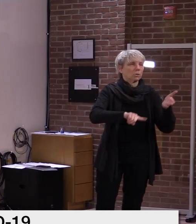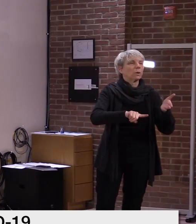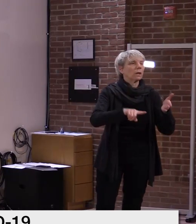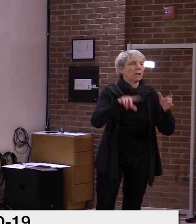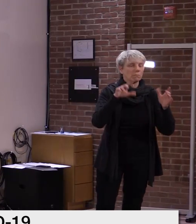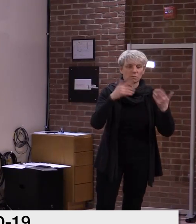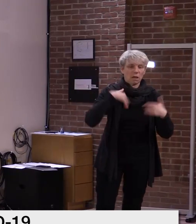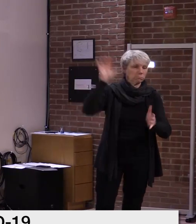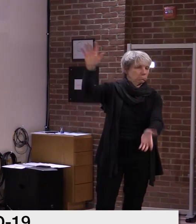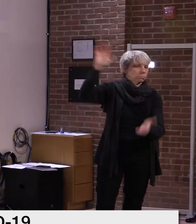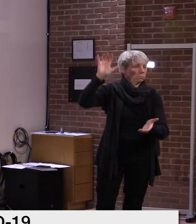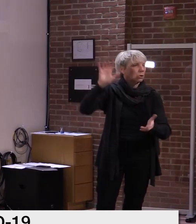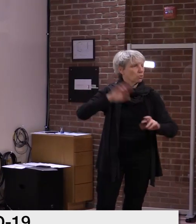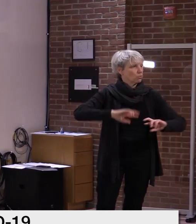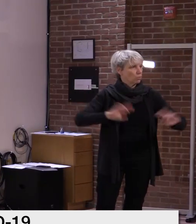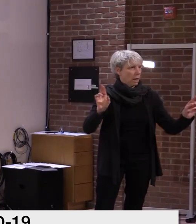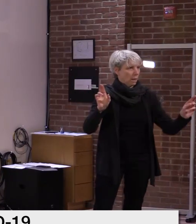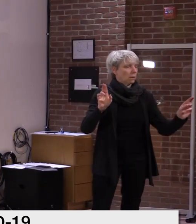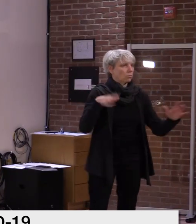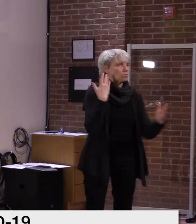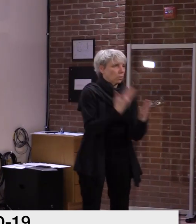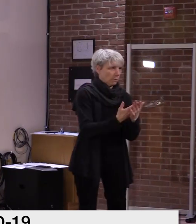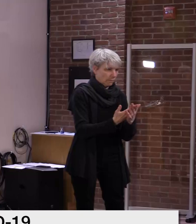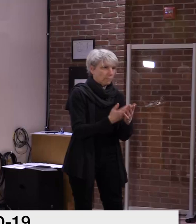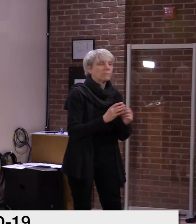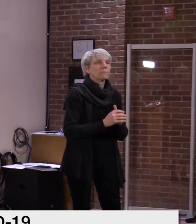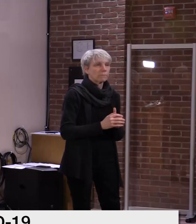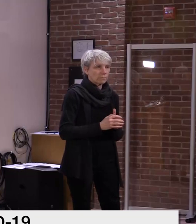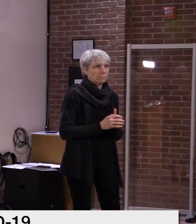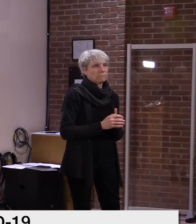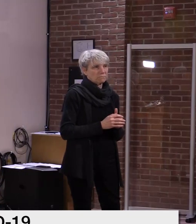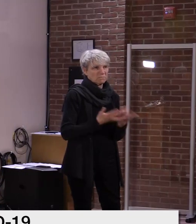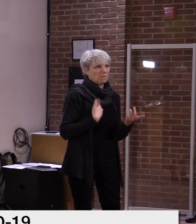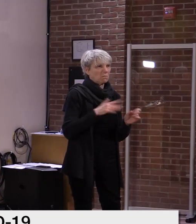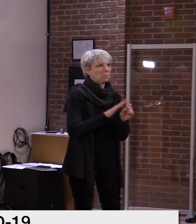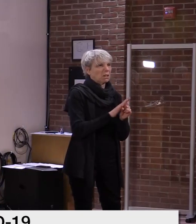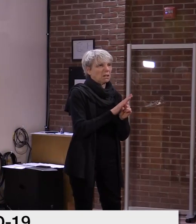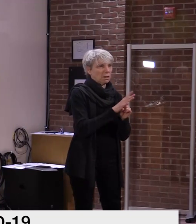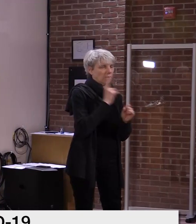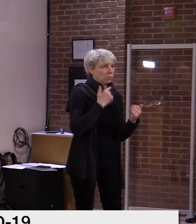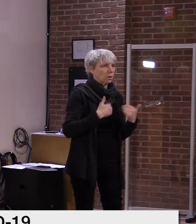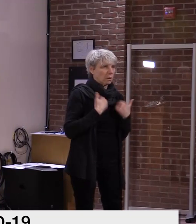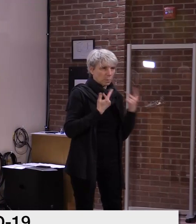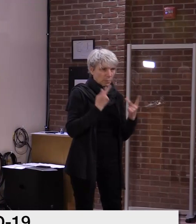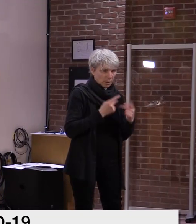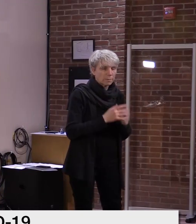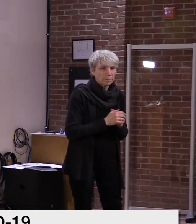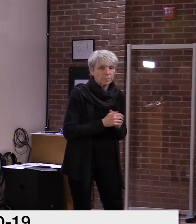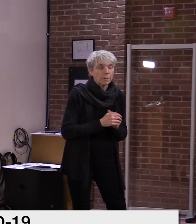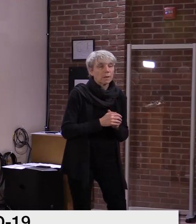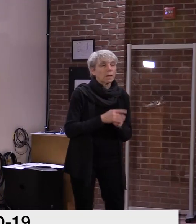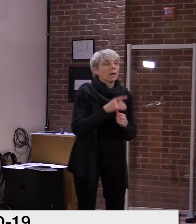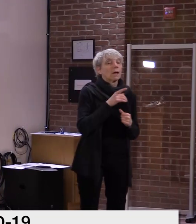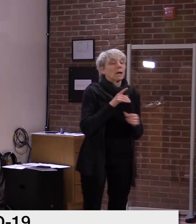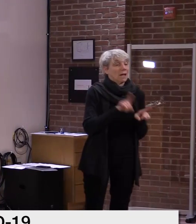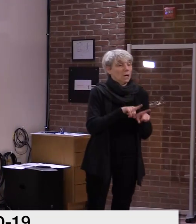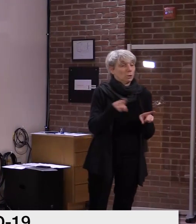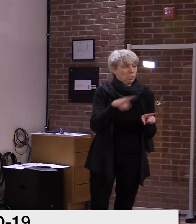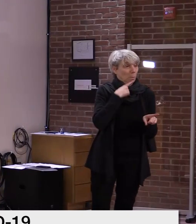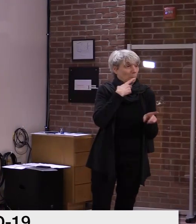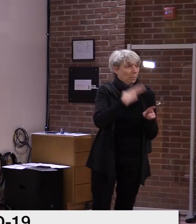for the extra Pfizer that we're going to need. As you pointed out, the Pfizer is going